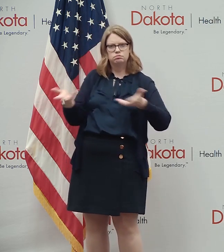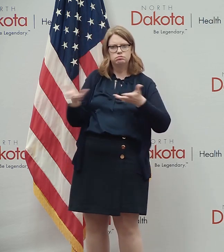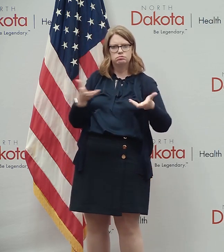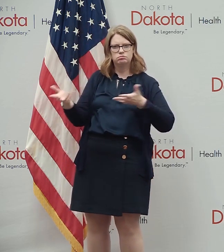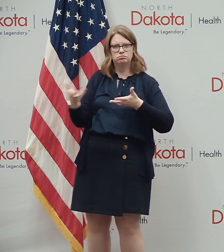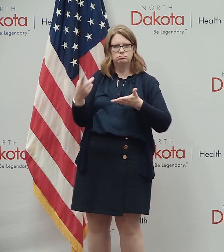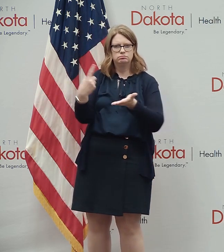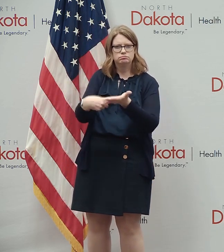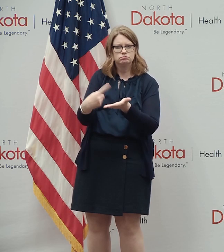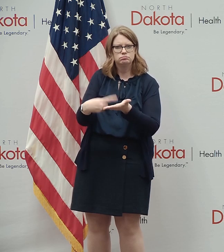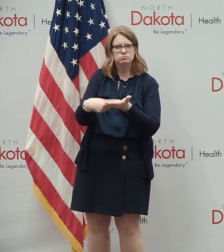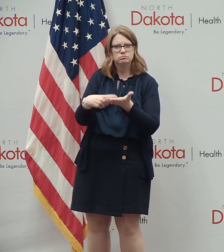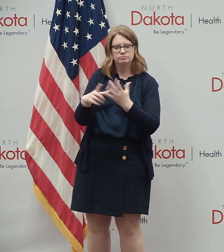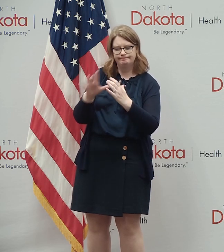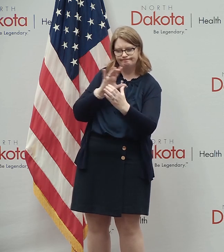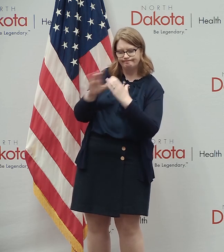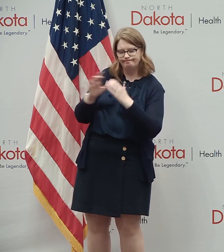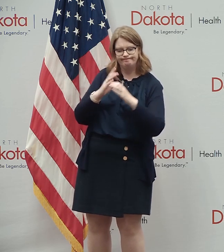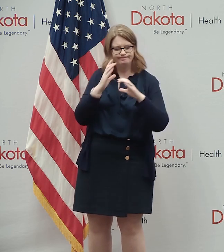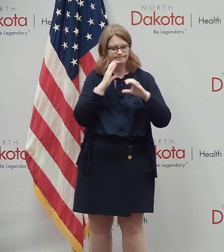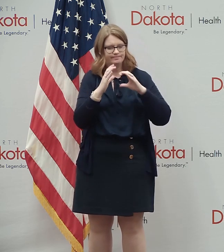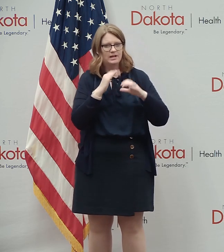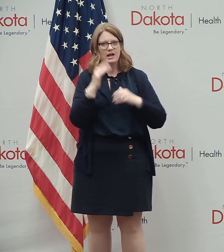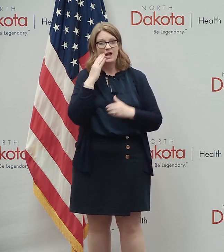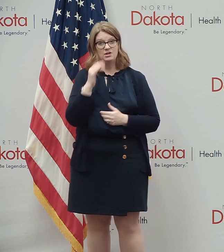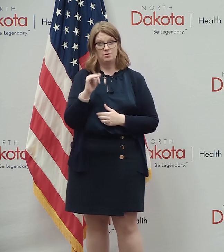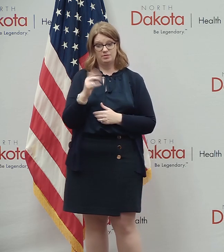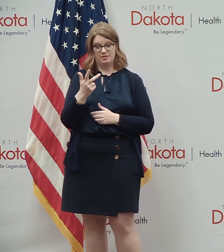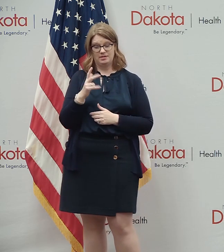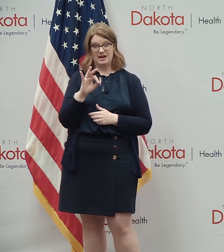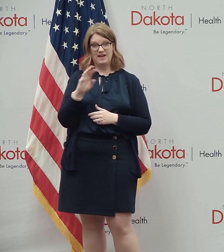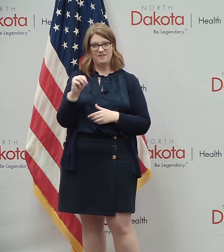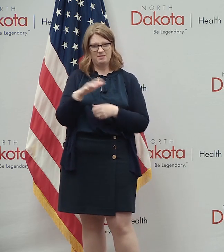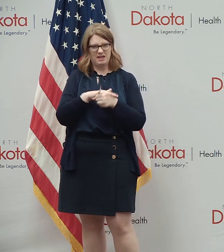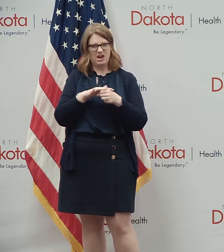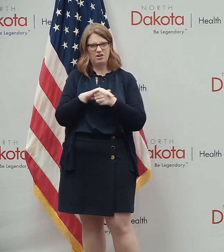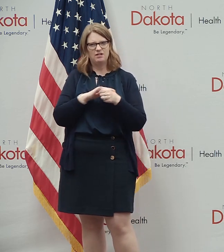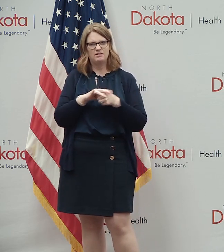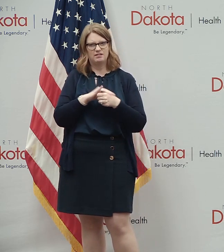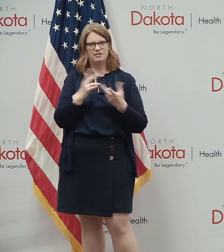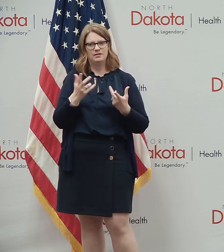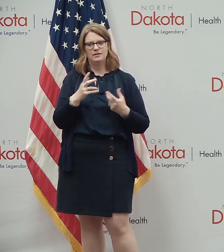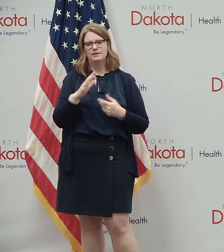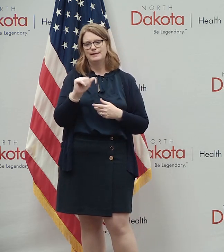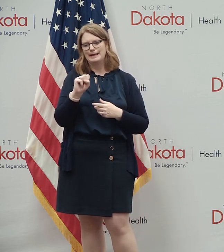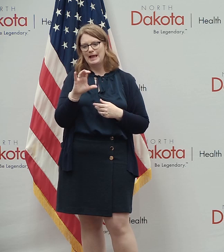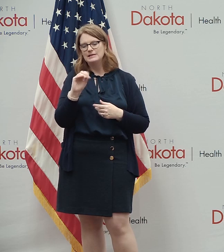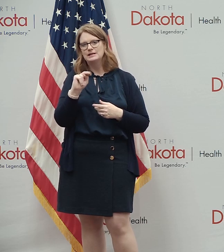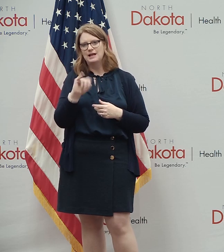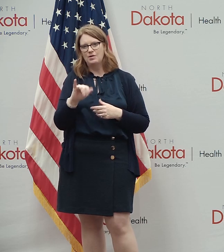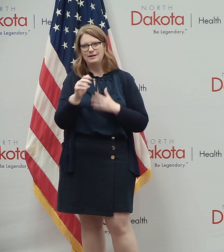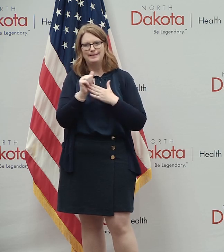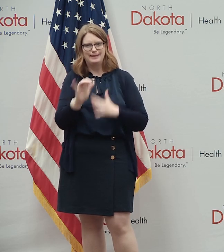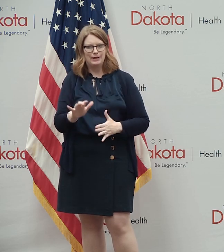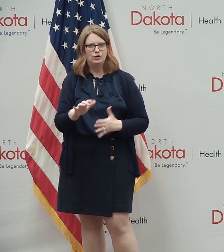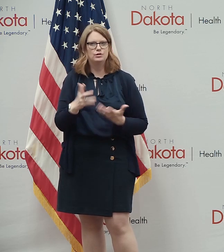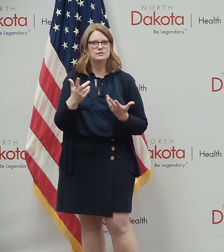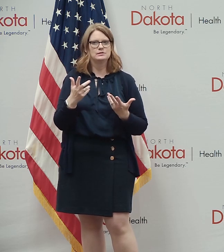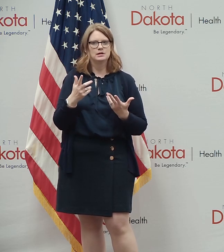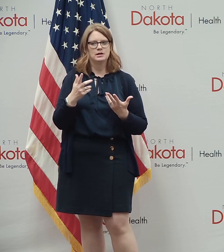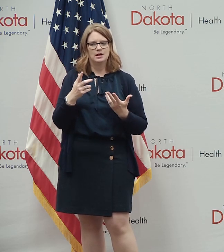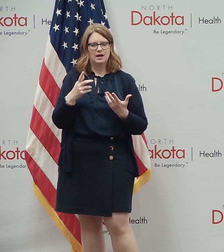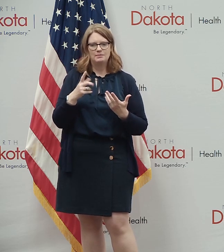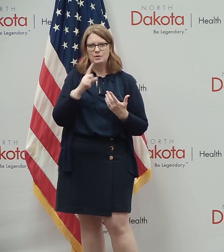all three communities in the FM metro area, along with the police leaders and the Cass County Sheriff and the Cass County leaders, are